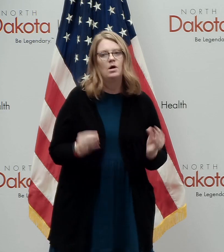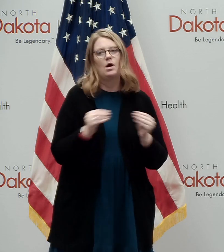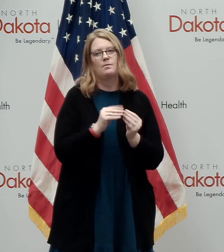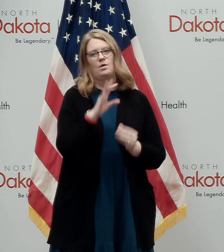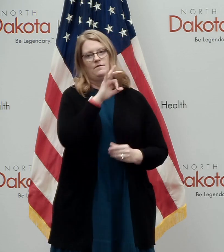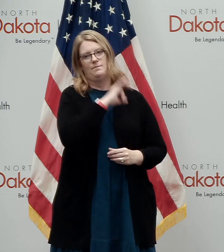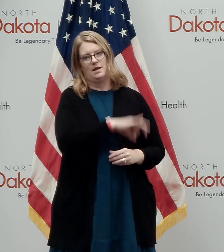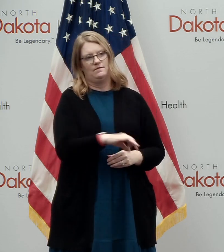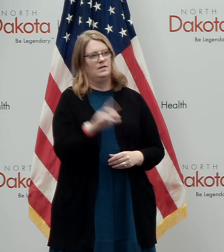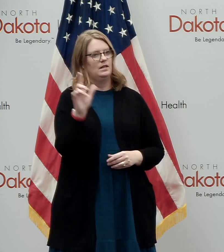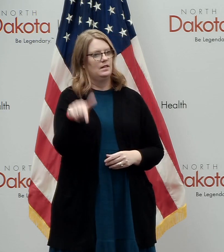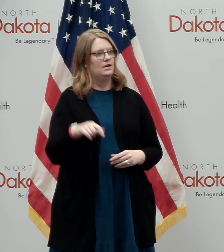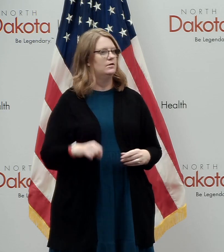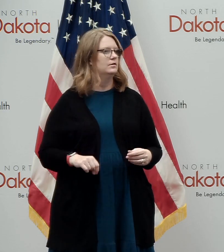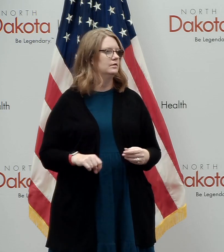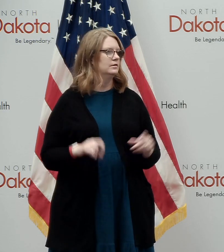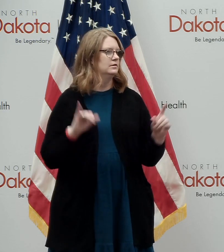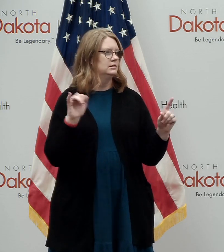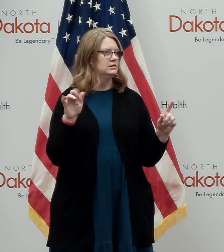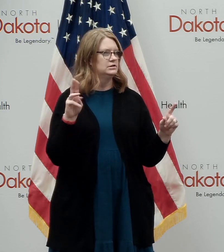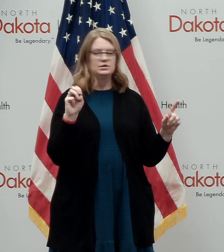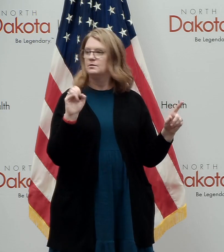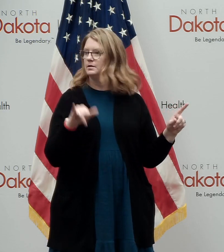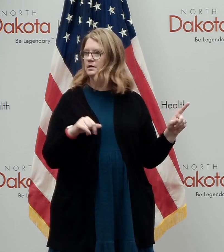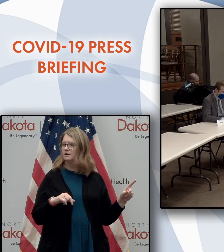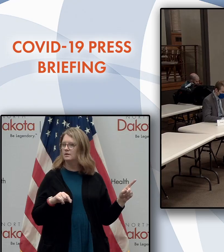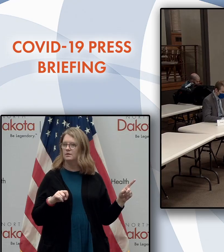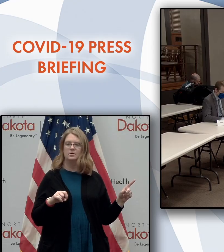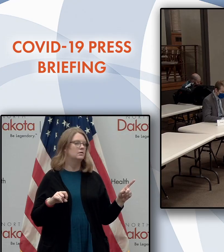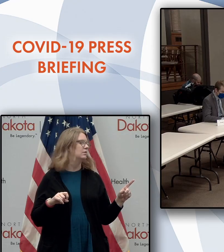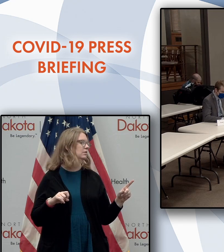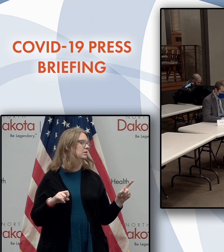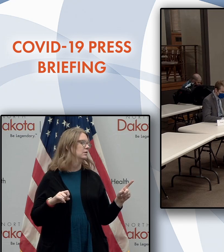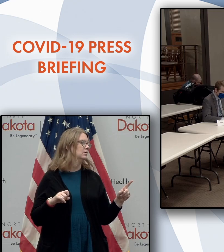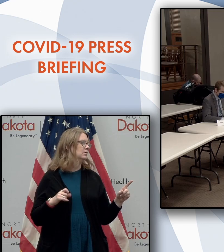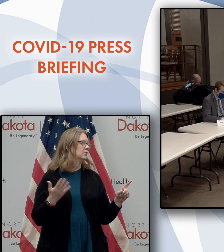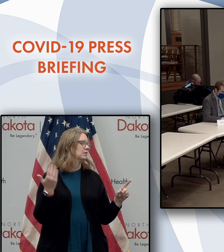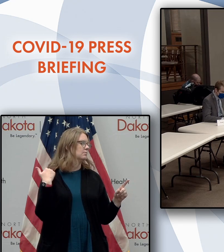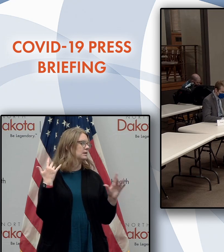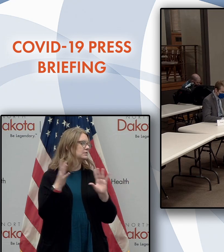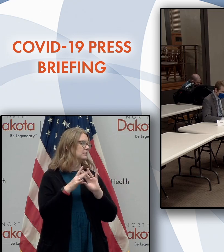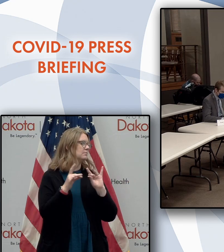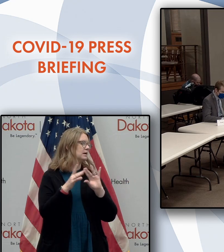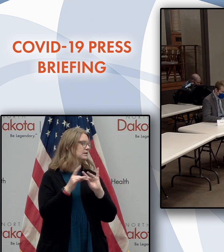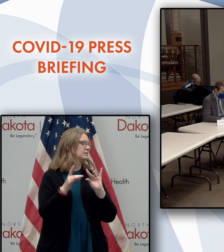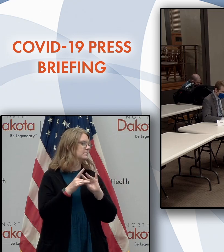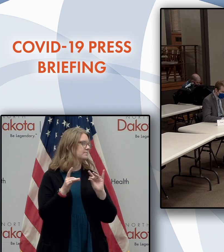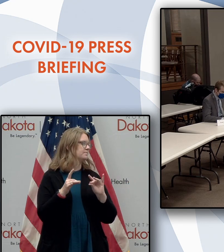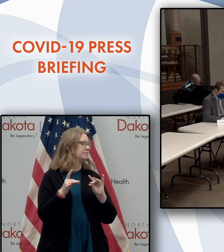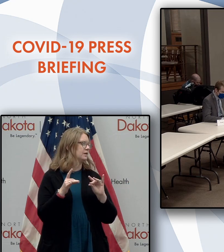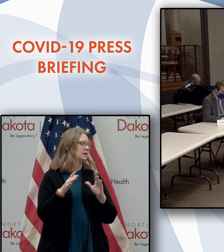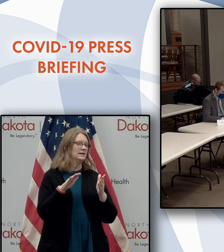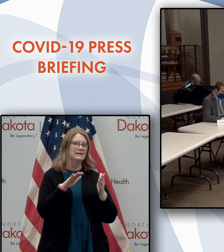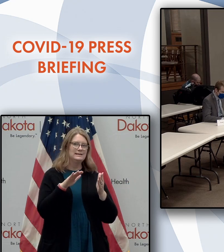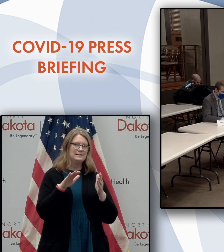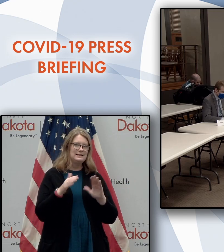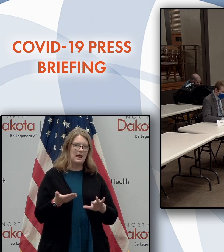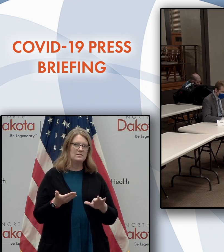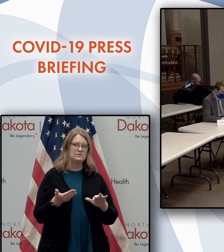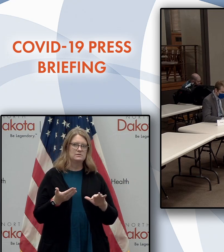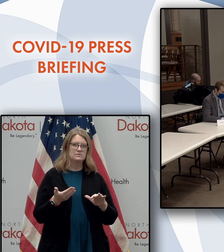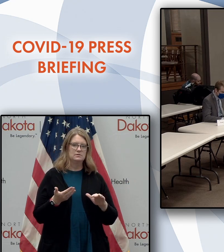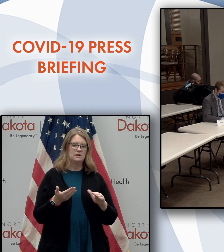results. Jeremy? Governor, in the past you've mentioned that deaths are a latent indicator in terms